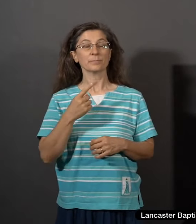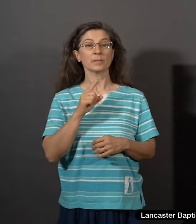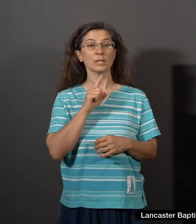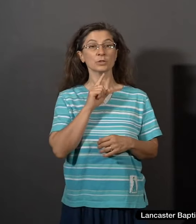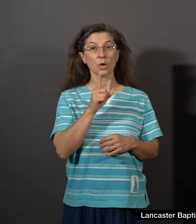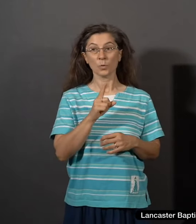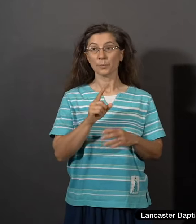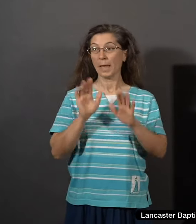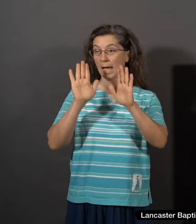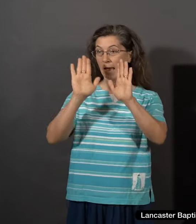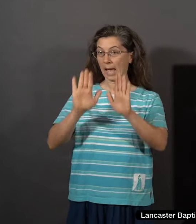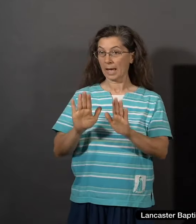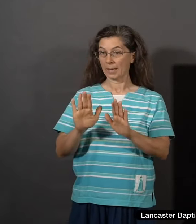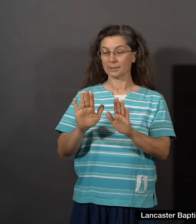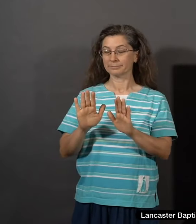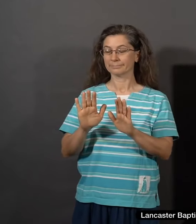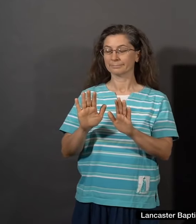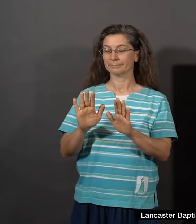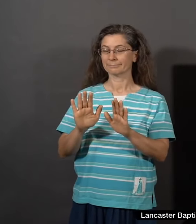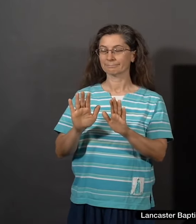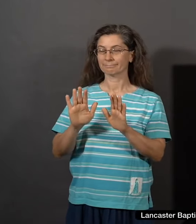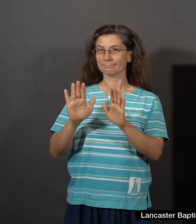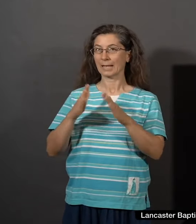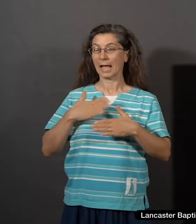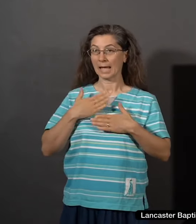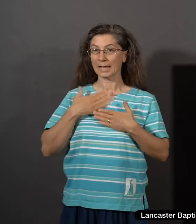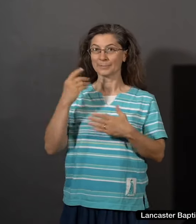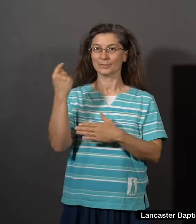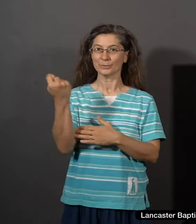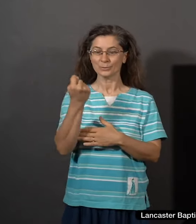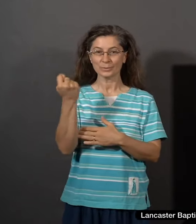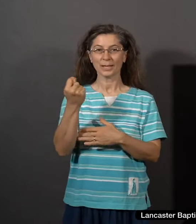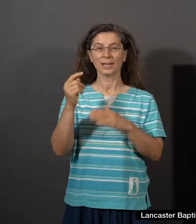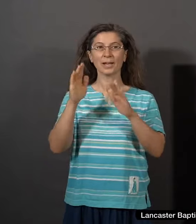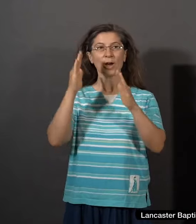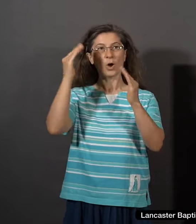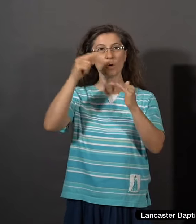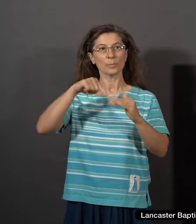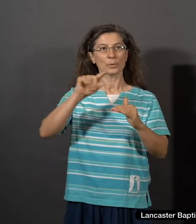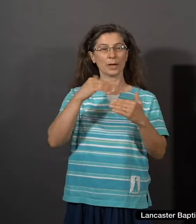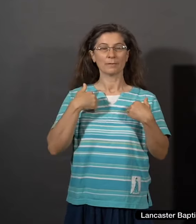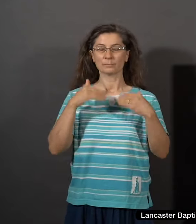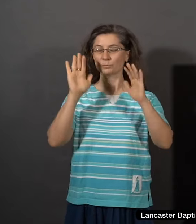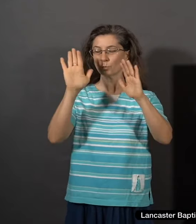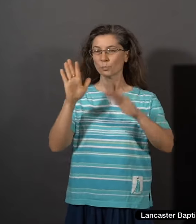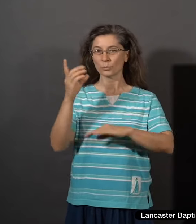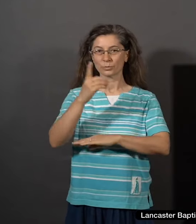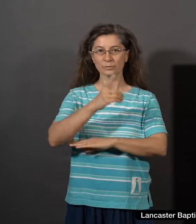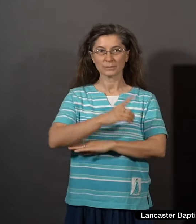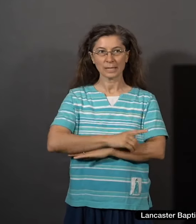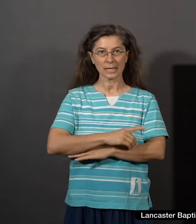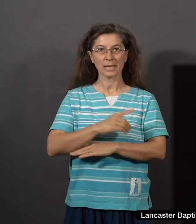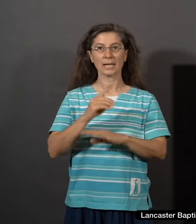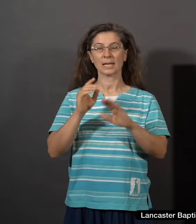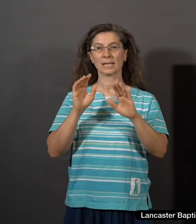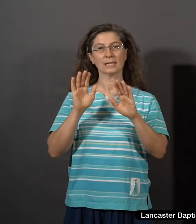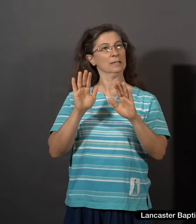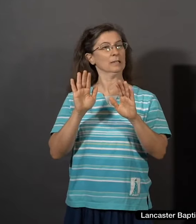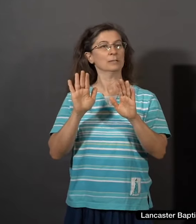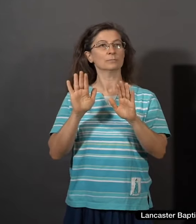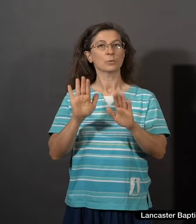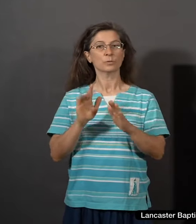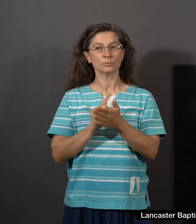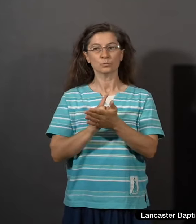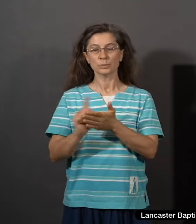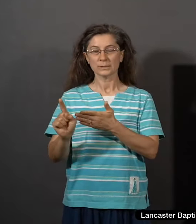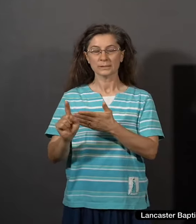you happy Tuesday and hope that your day's off to a great start and hope that you have had a good couple of days already